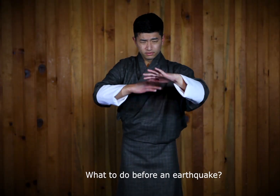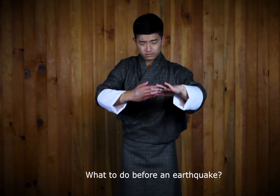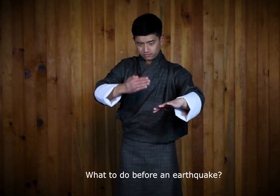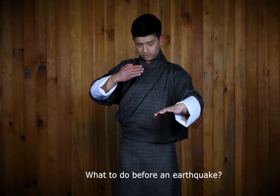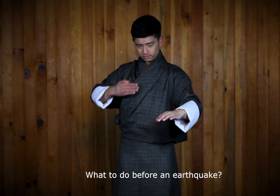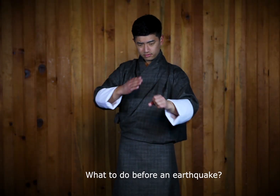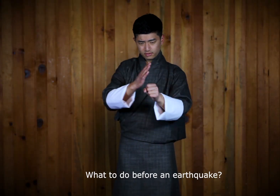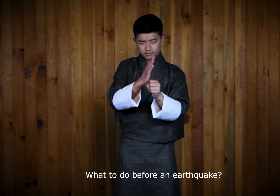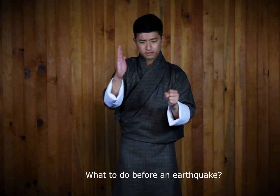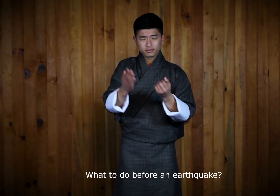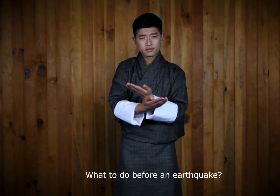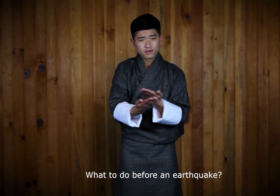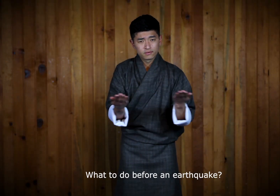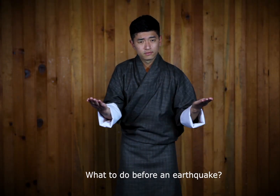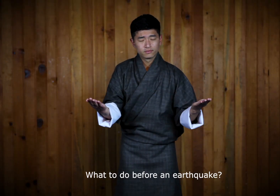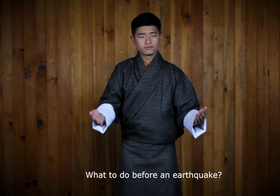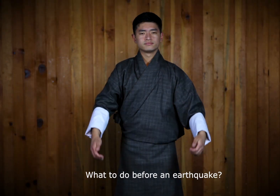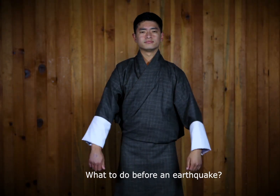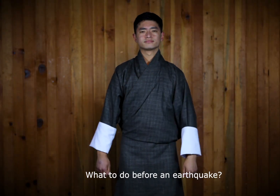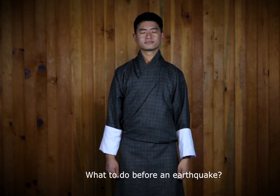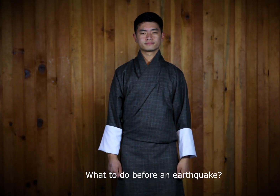What to do before an earthquake?